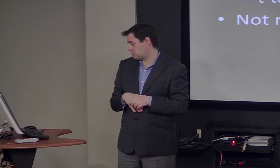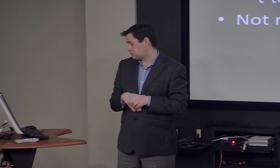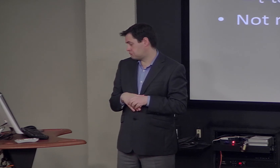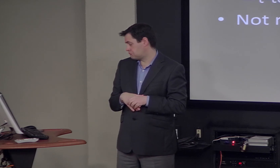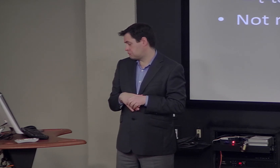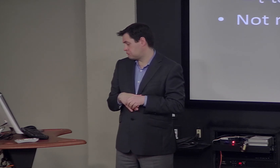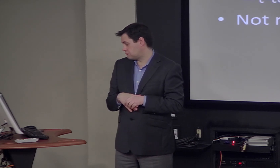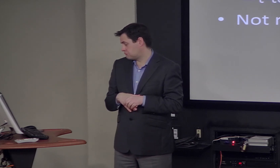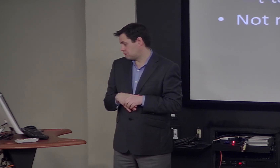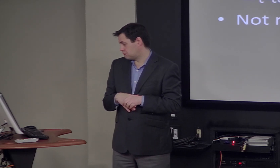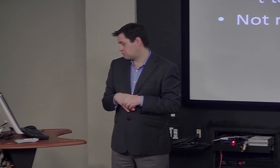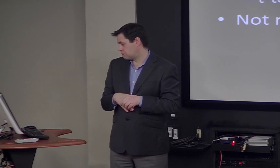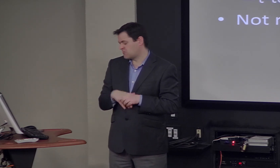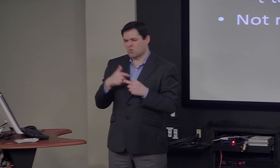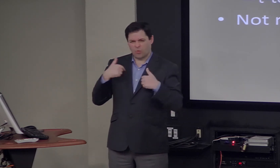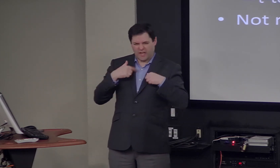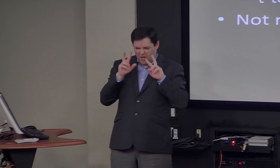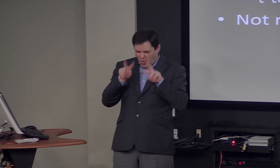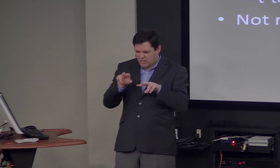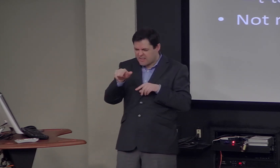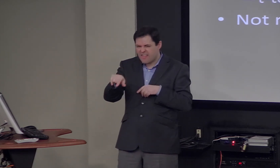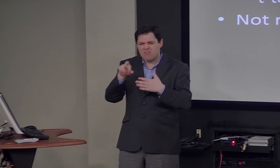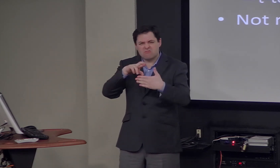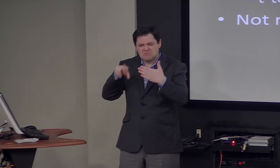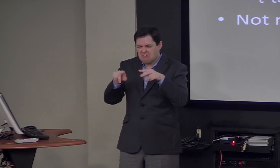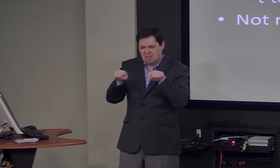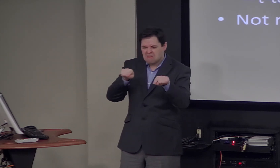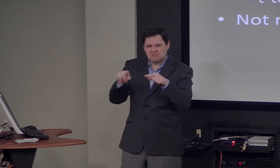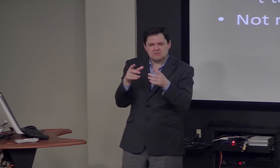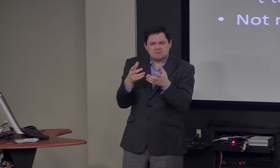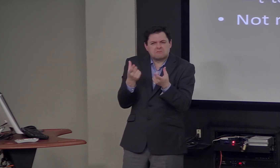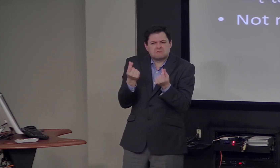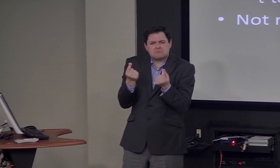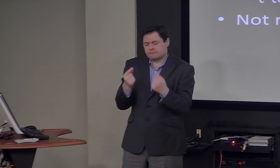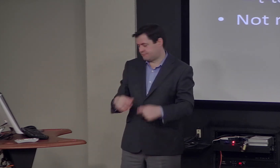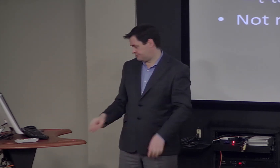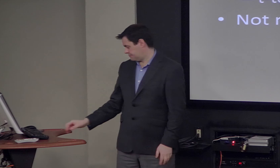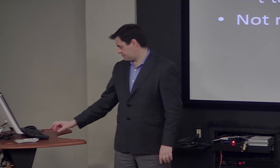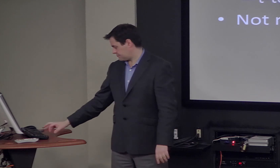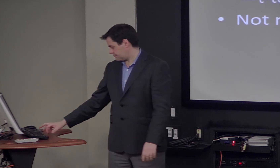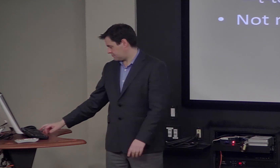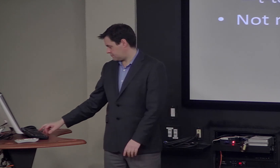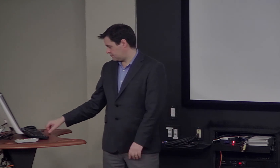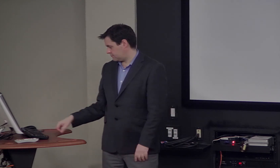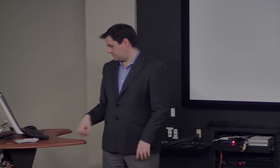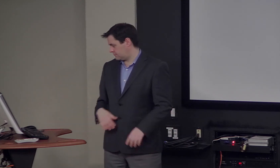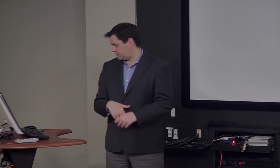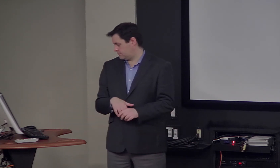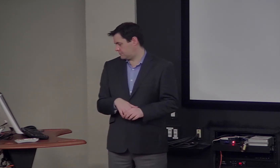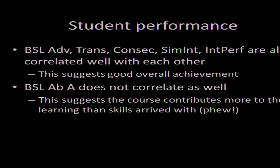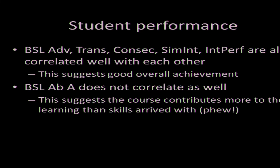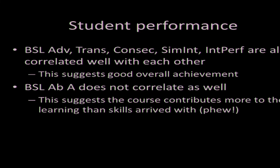course scores or test results in their actual formalized courses. So we'll take a look at the results now.